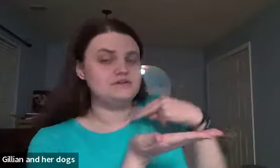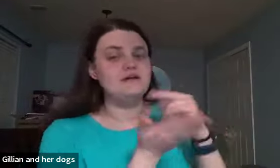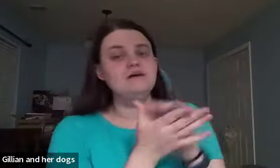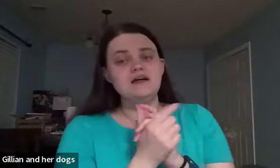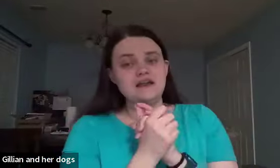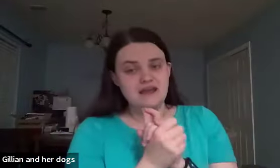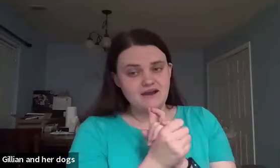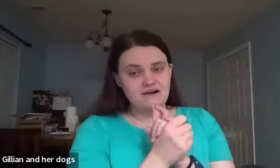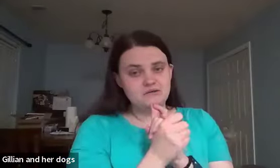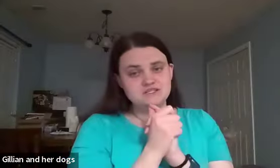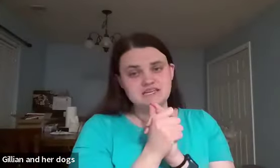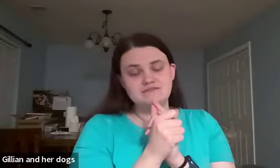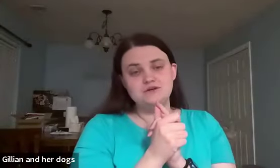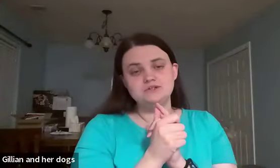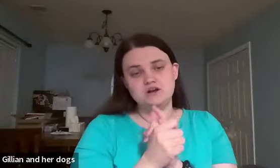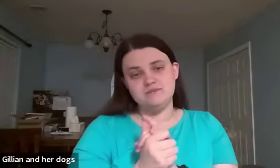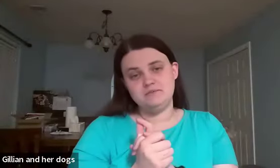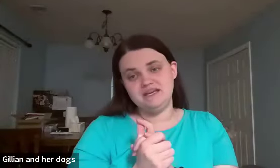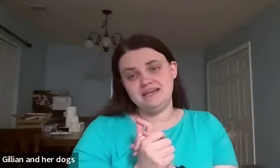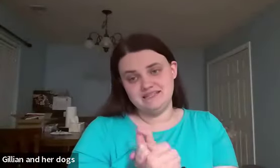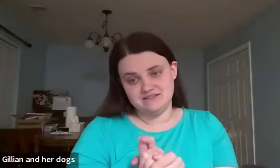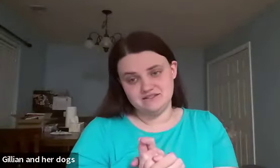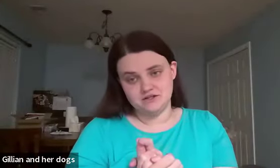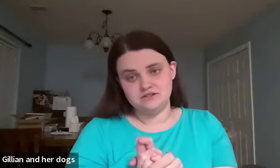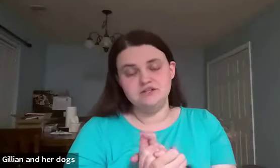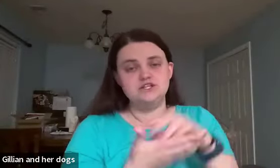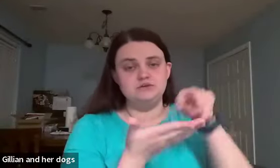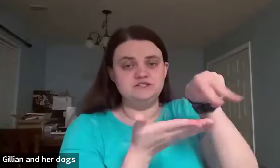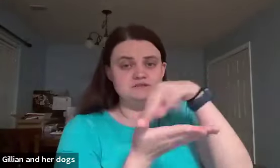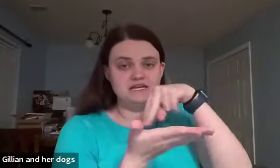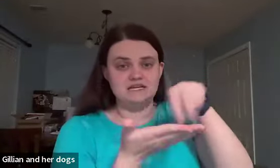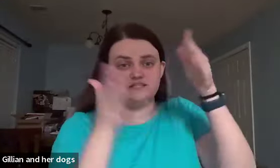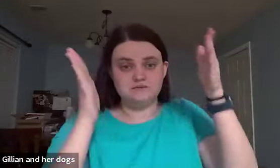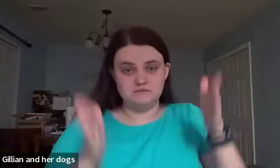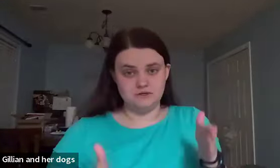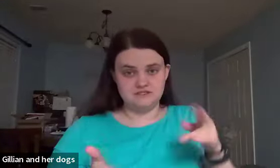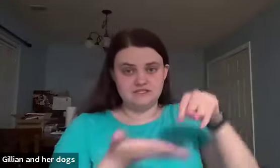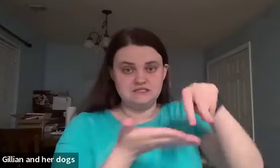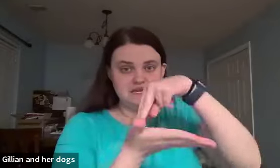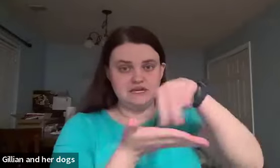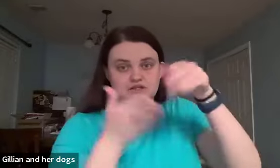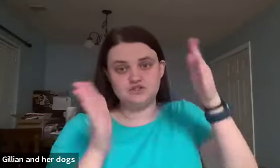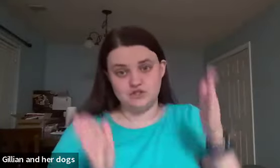forth. Now, I was going to say, if you were talking about being a dancer, you would do dance person,